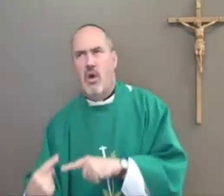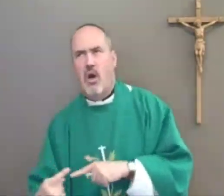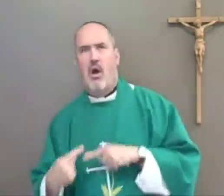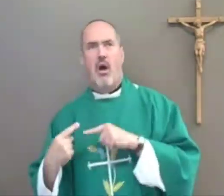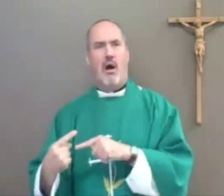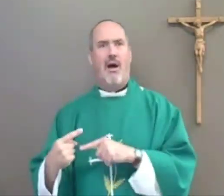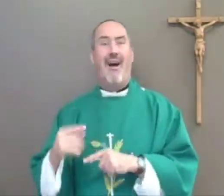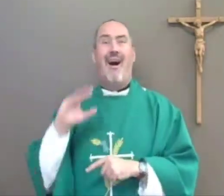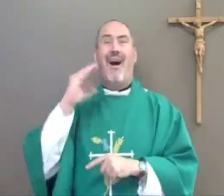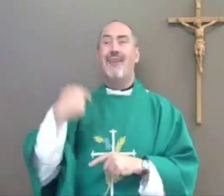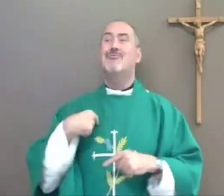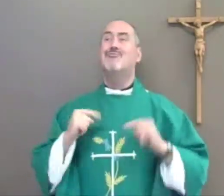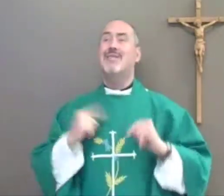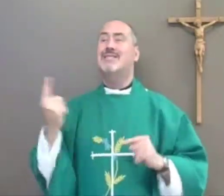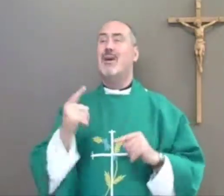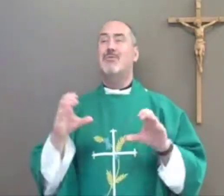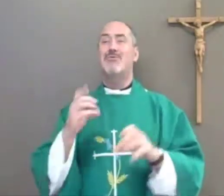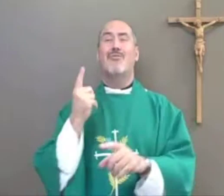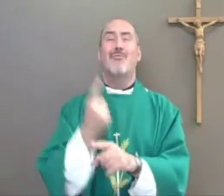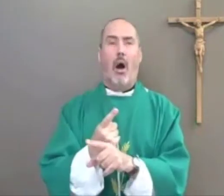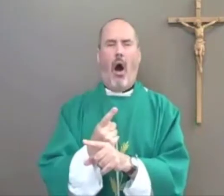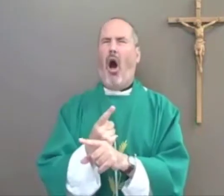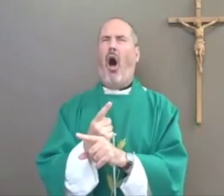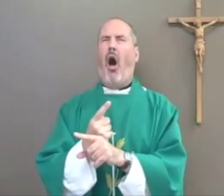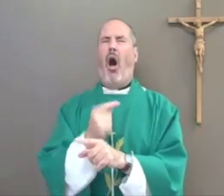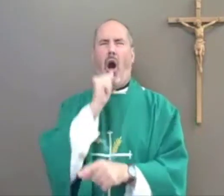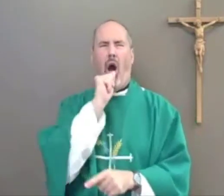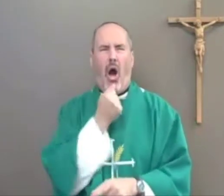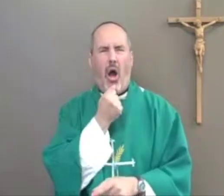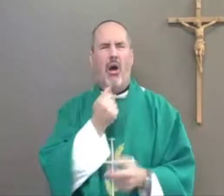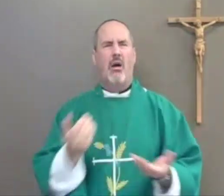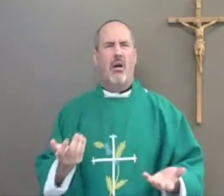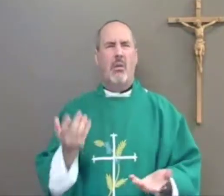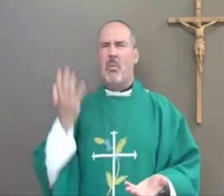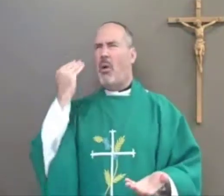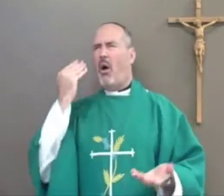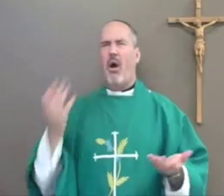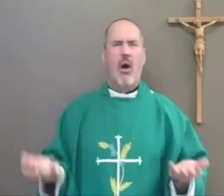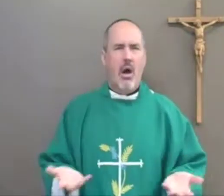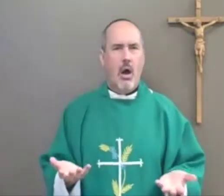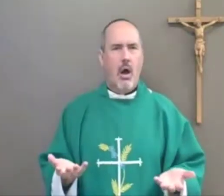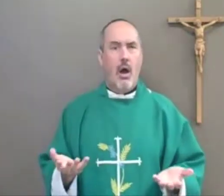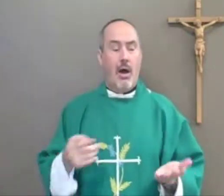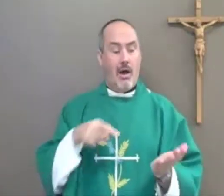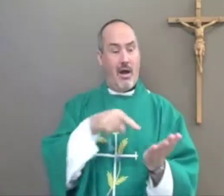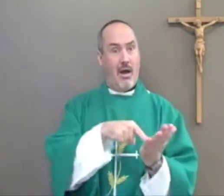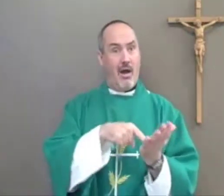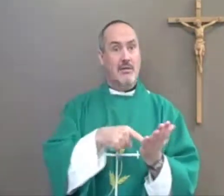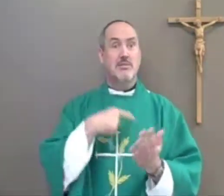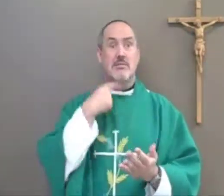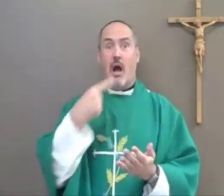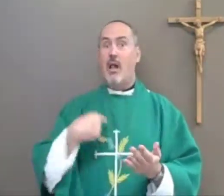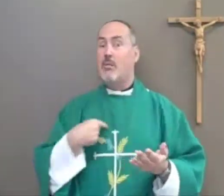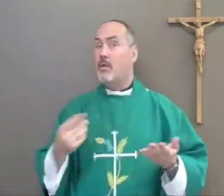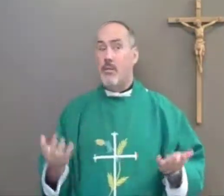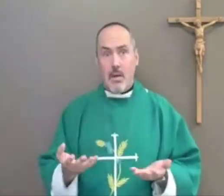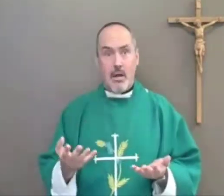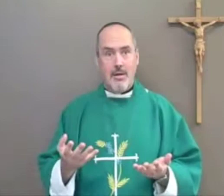then other days how my life is dark and troubled, and when I try and do something right, I end up getting hurt. Well, the